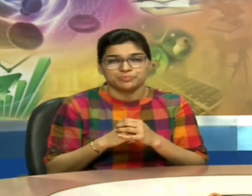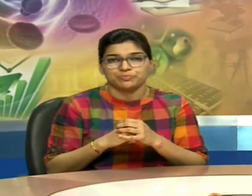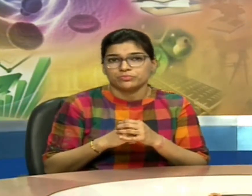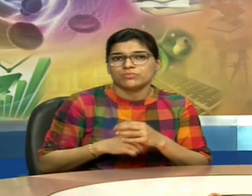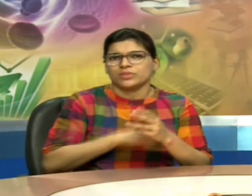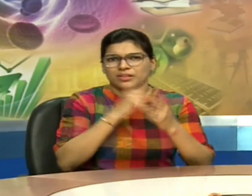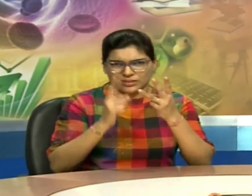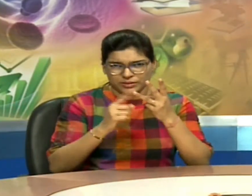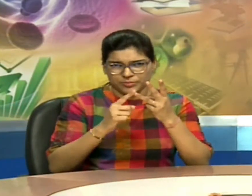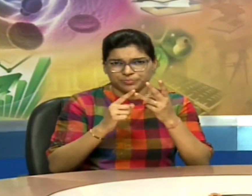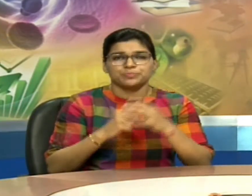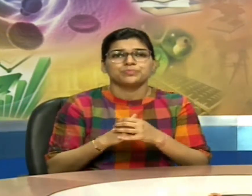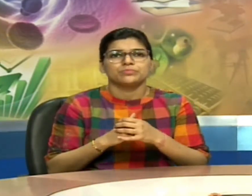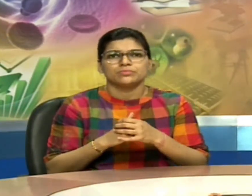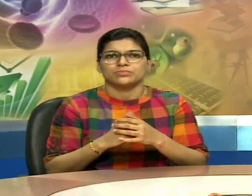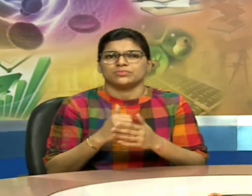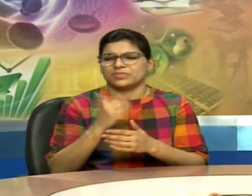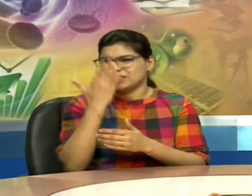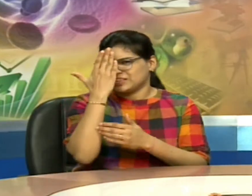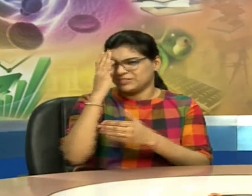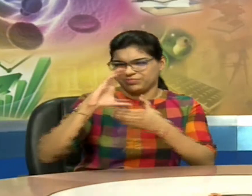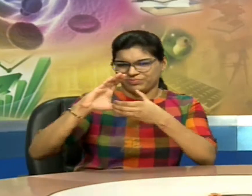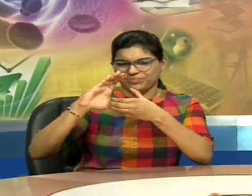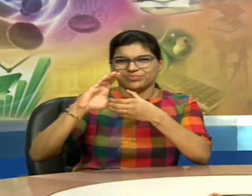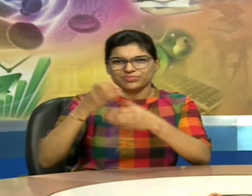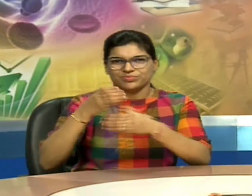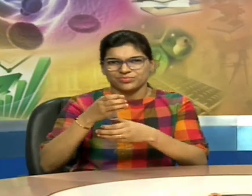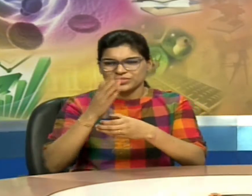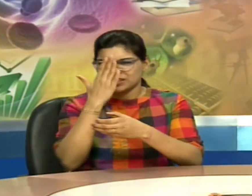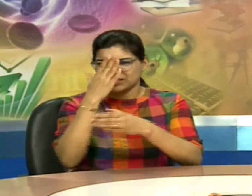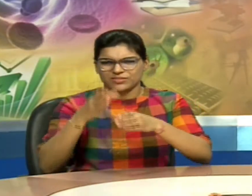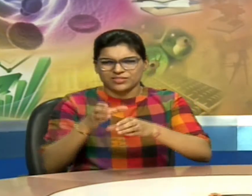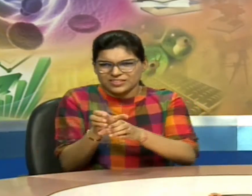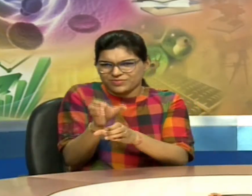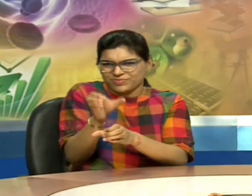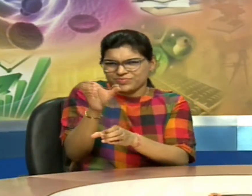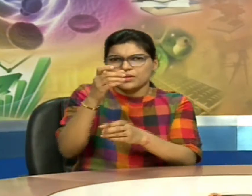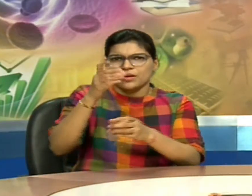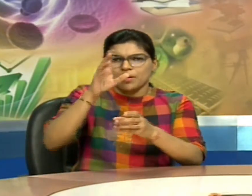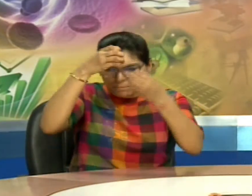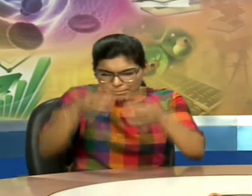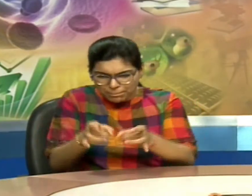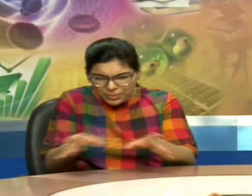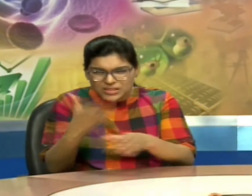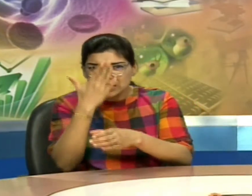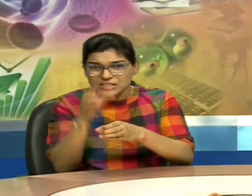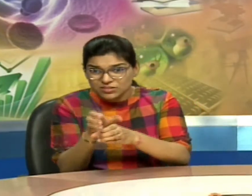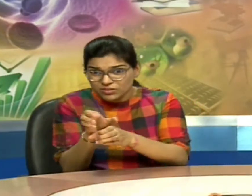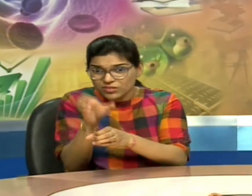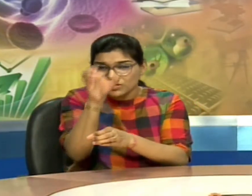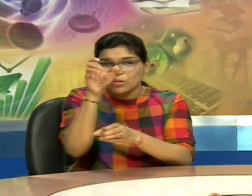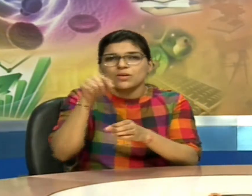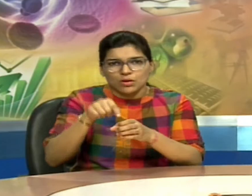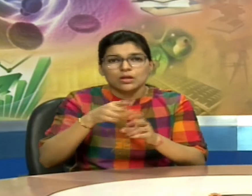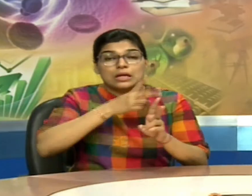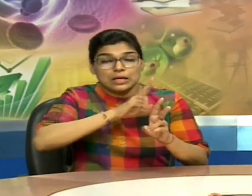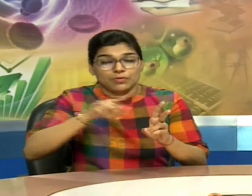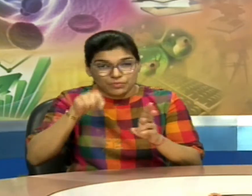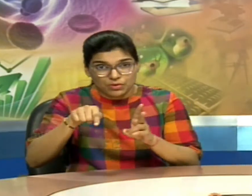So, and the next important fact is, we all know that glasses, sometime when we use different